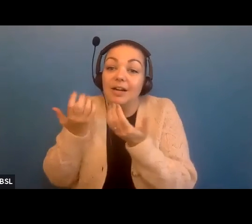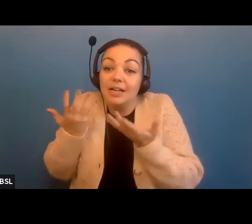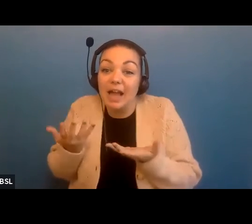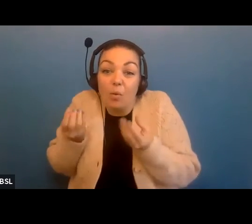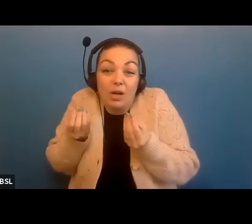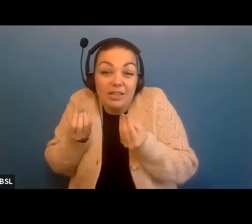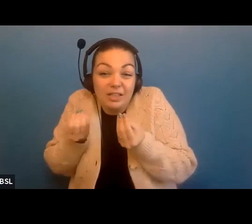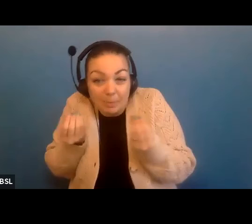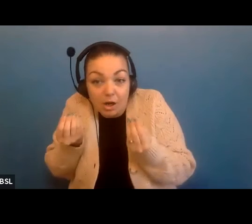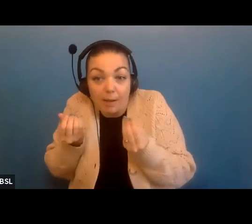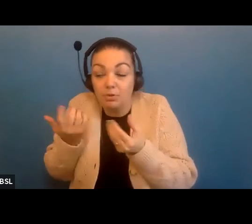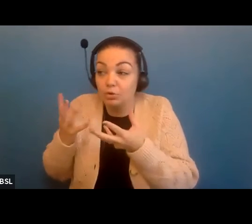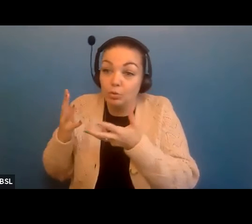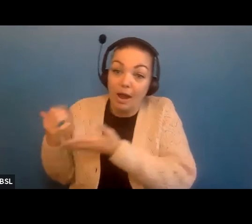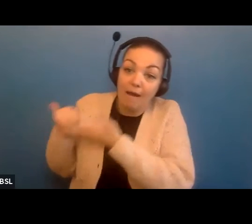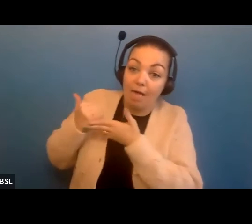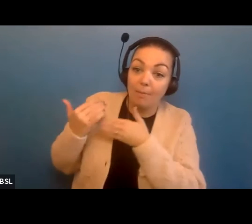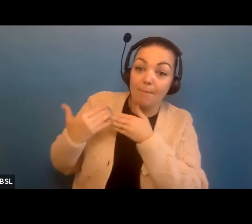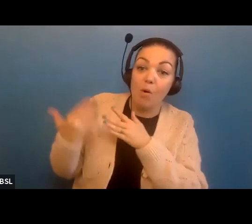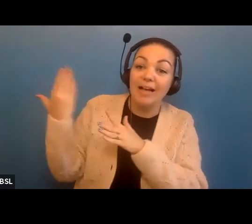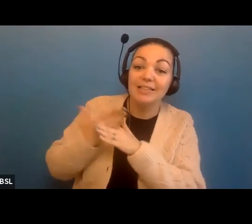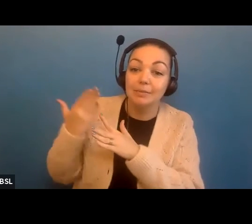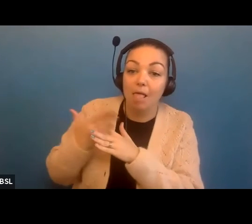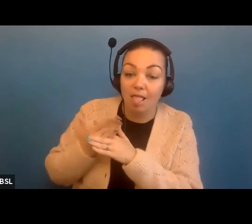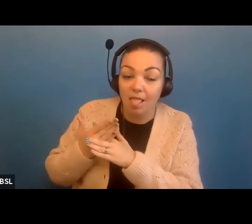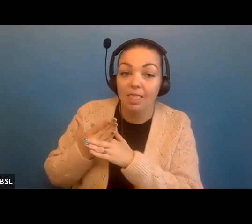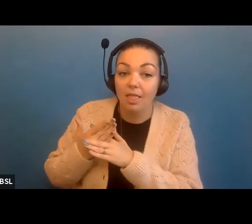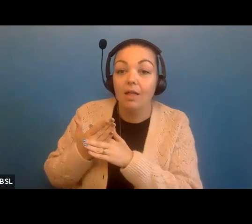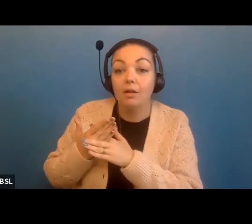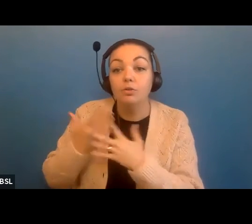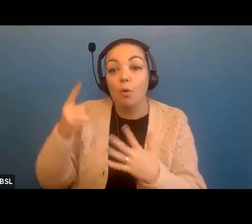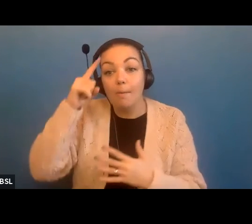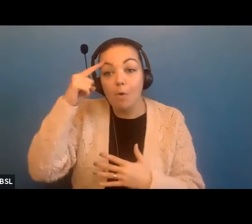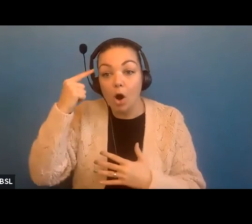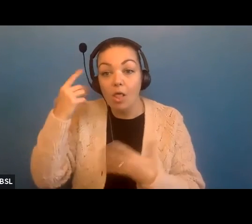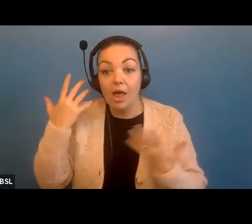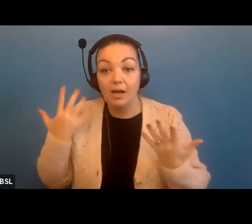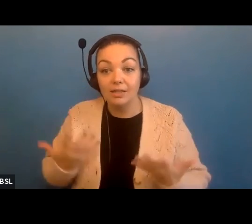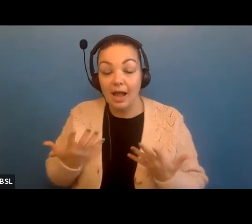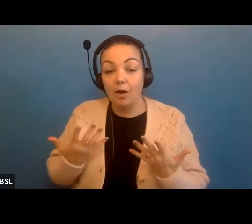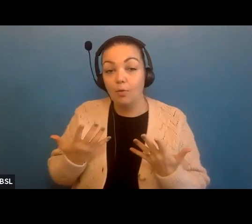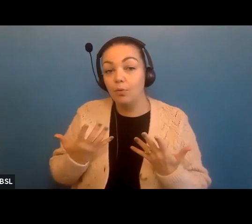more accessible city. For example, in Mongolia, we are going to have